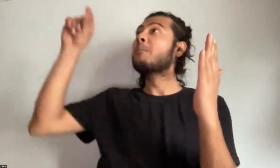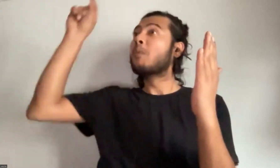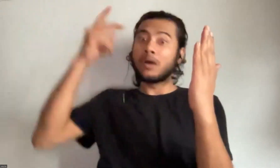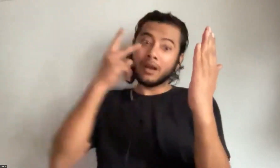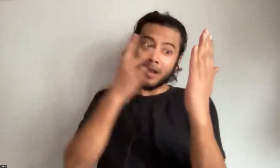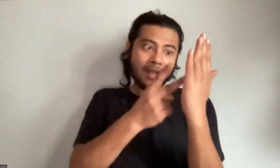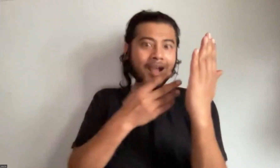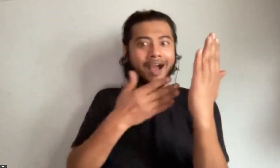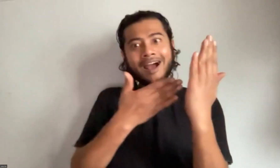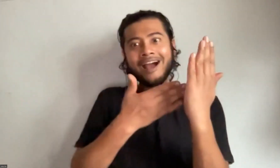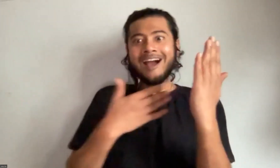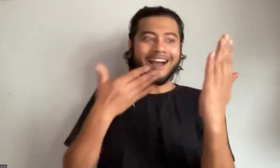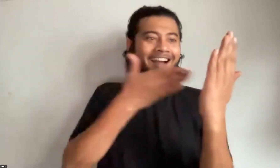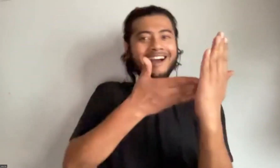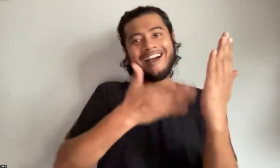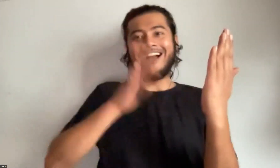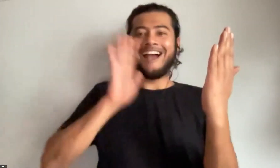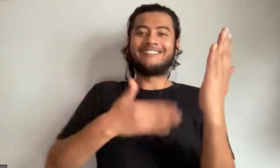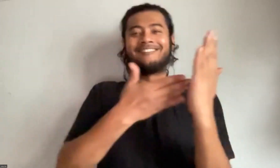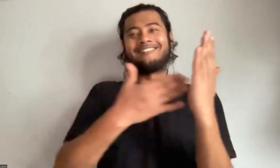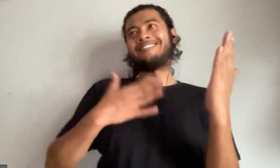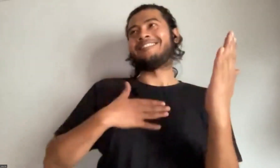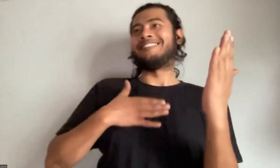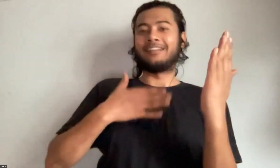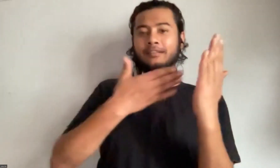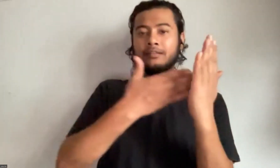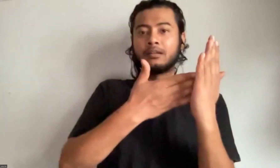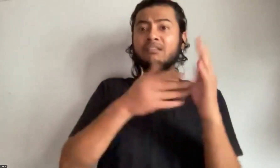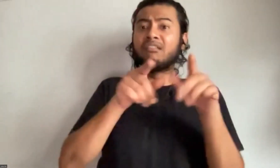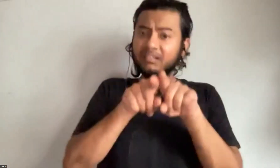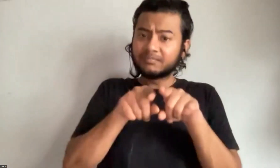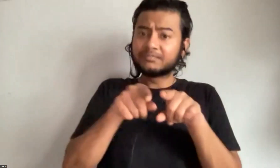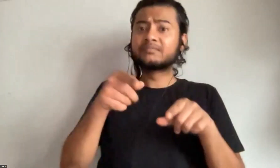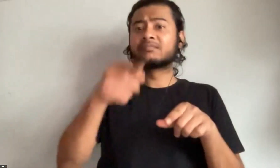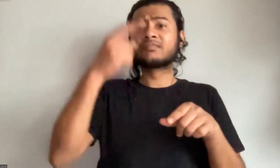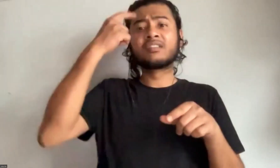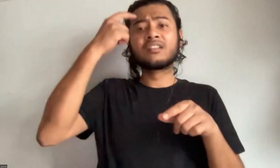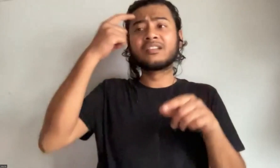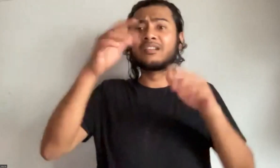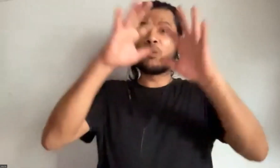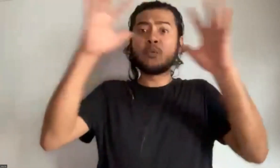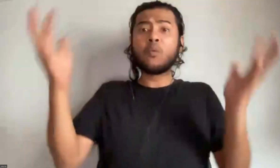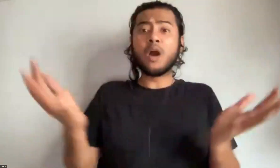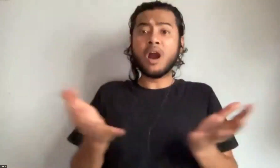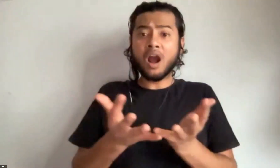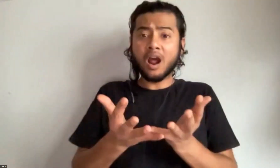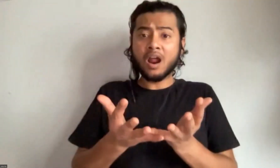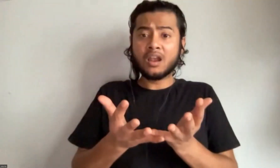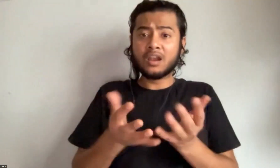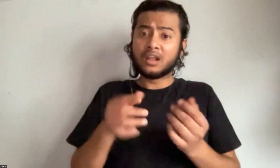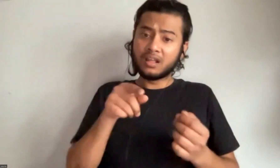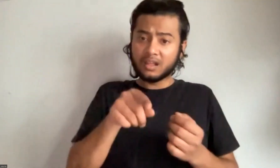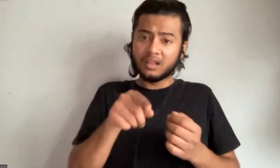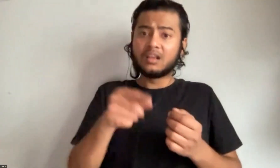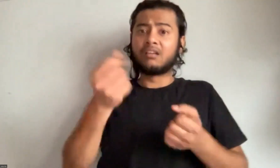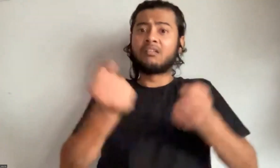This is my body, this is my house, this is my family, this is my money, this is my bank balance.